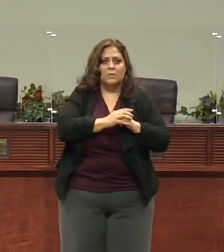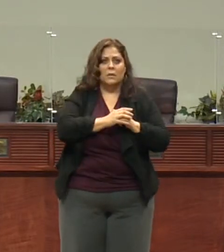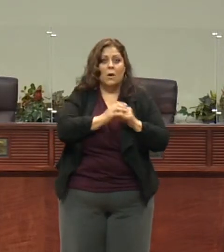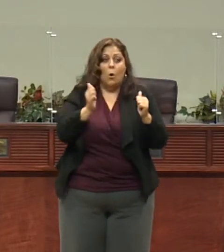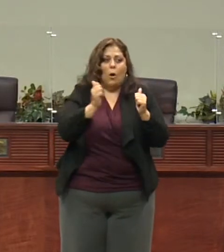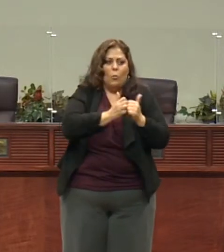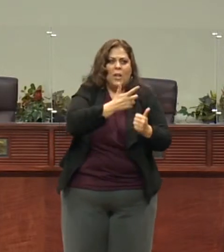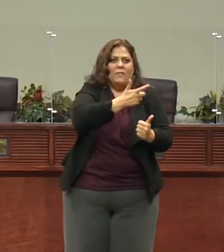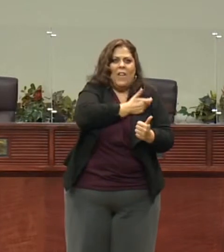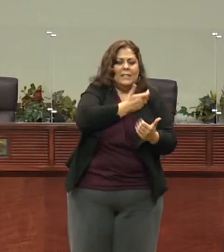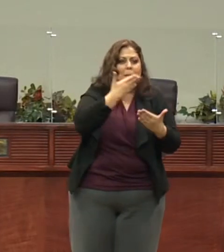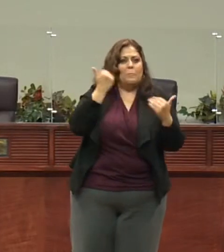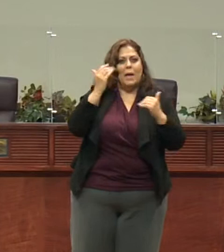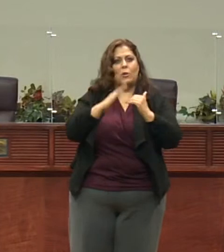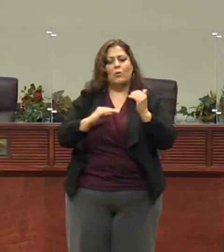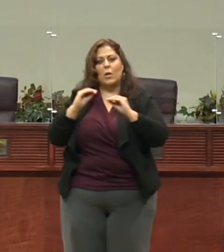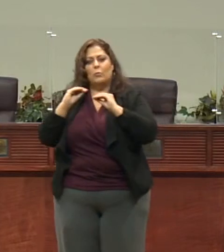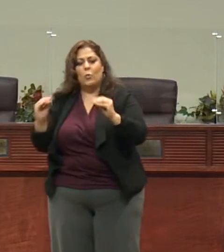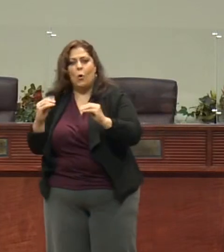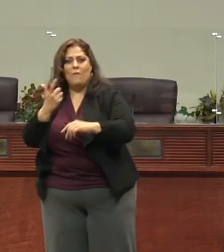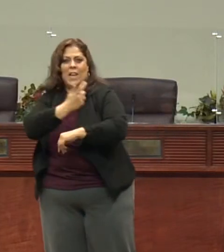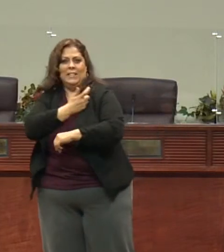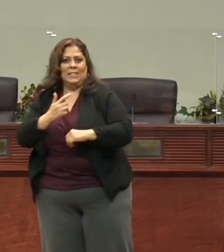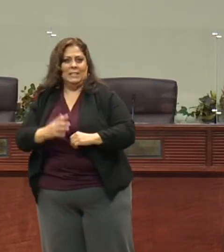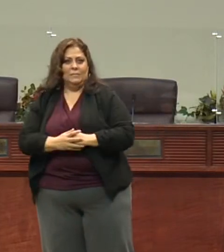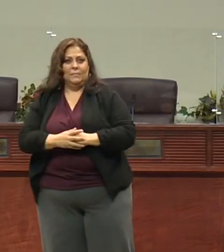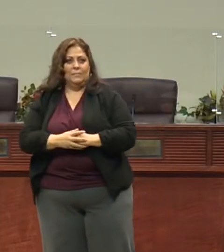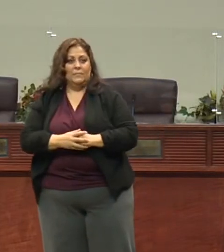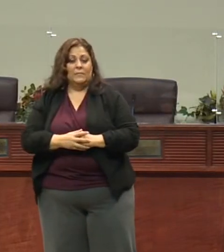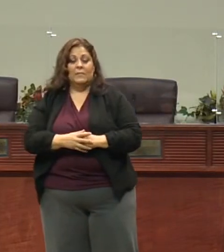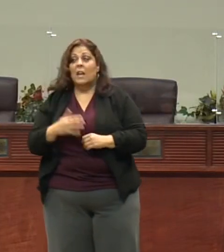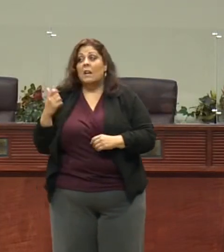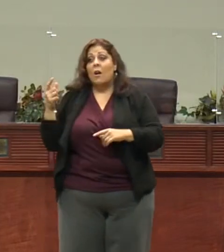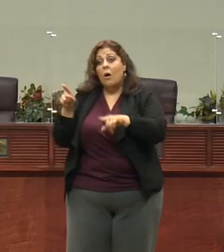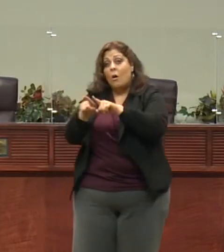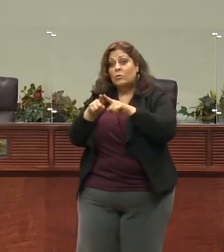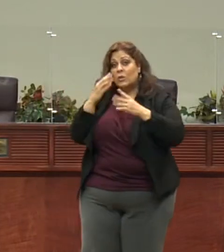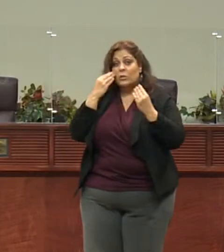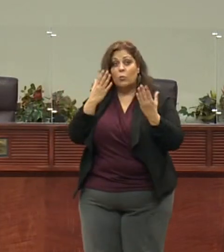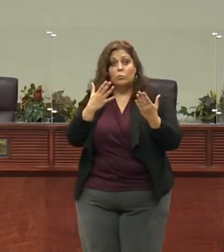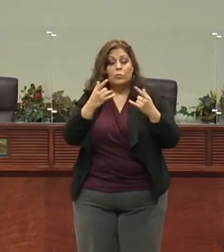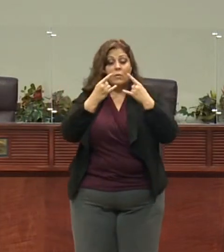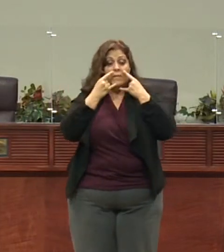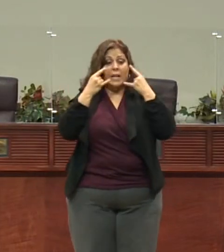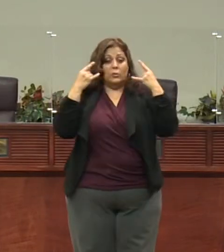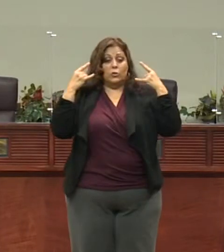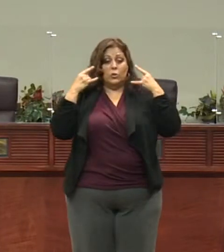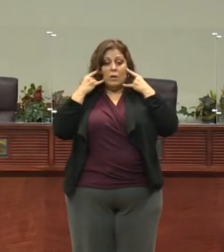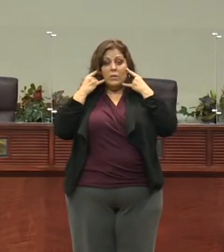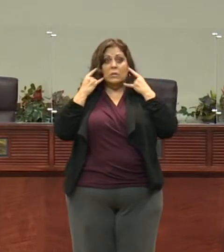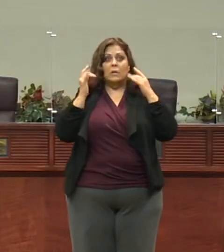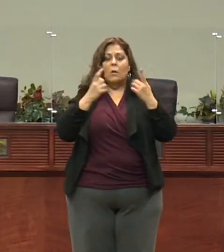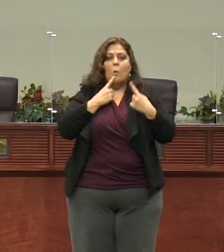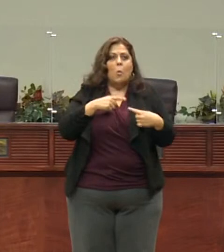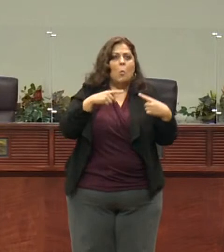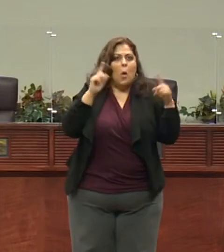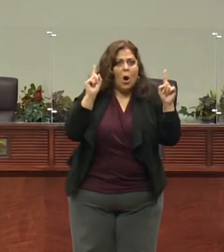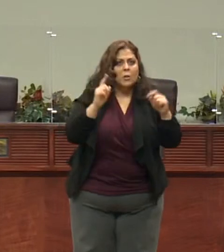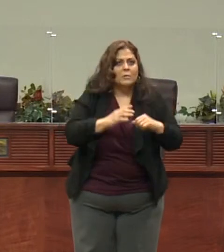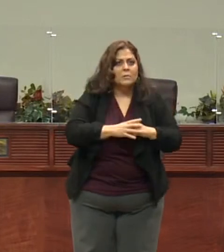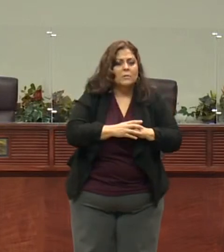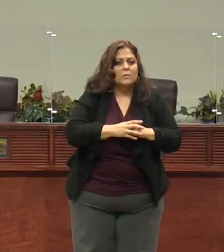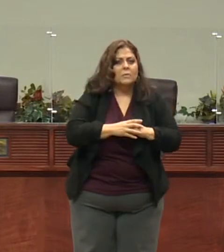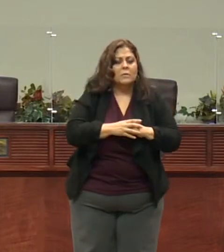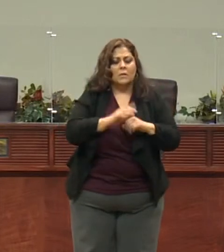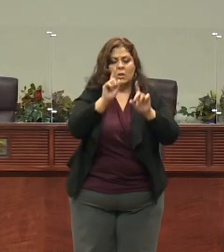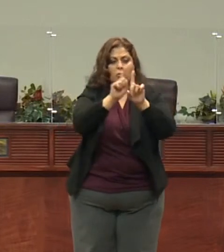it. They have told you that wearing of facial coverings is something that works, and they have told you that